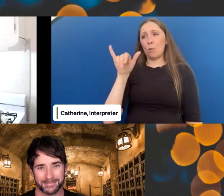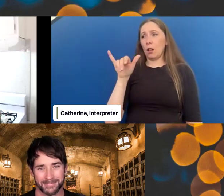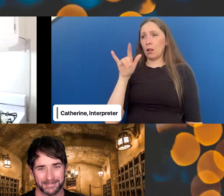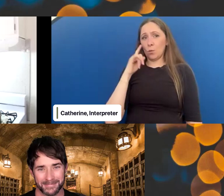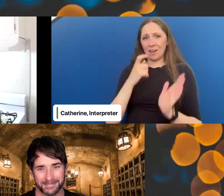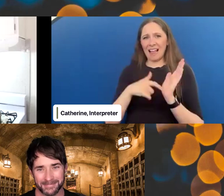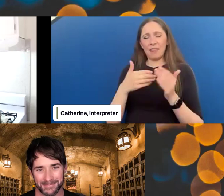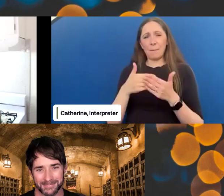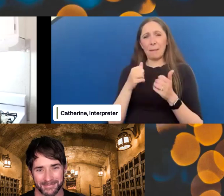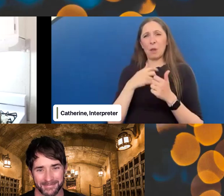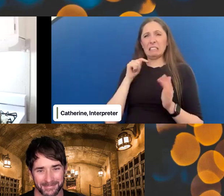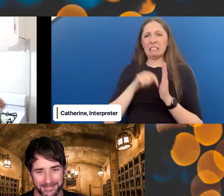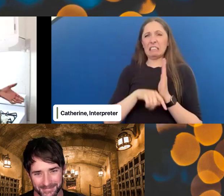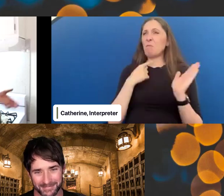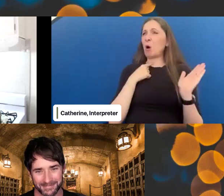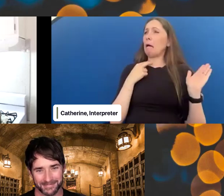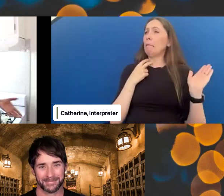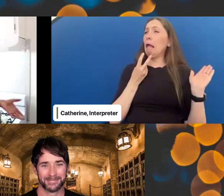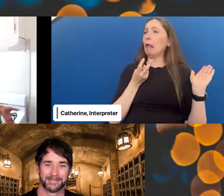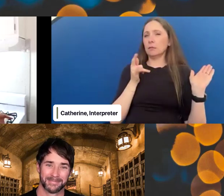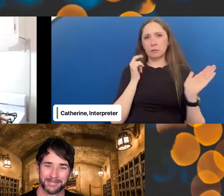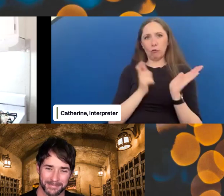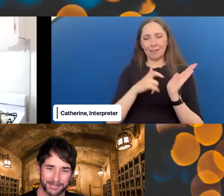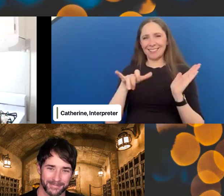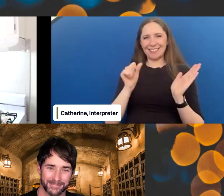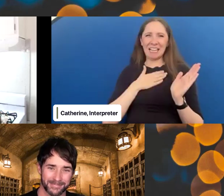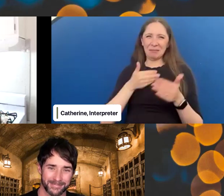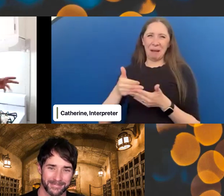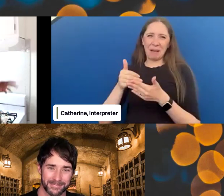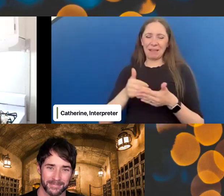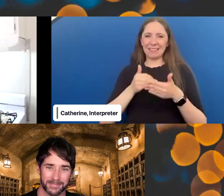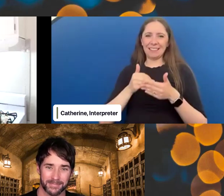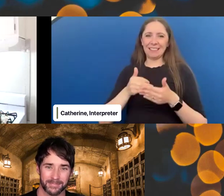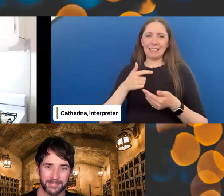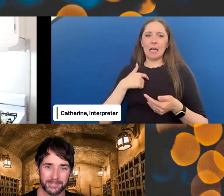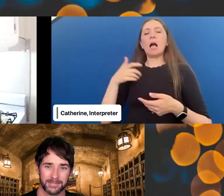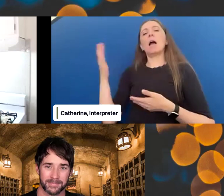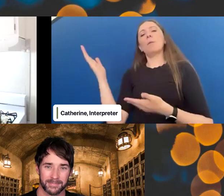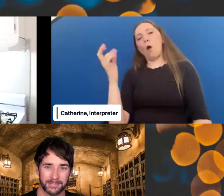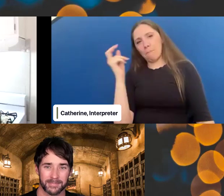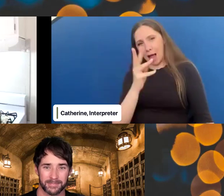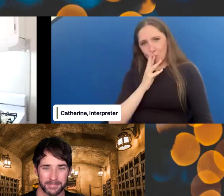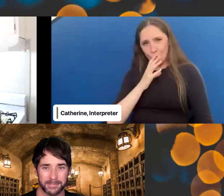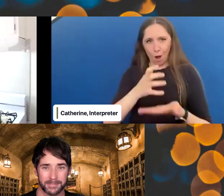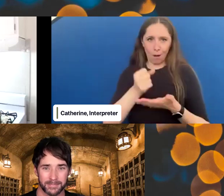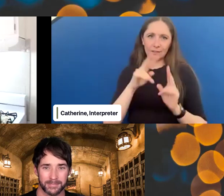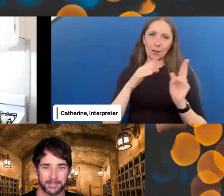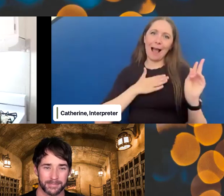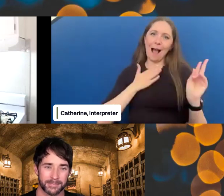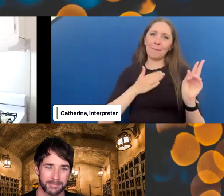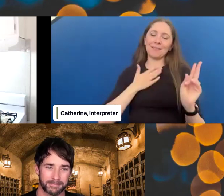this voice. I was like, yeah, that's my baby, and he's. So I returned his water bottle to him. He was very happy, very